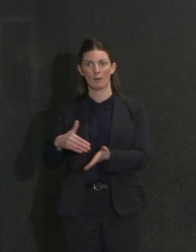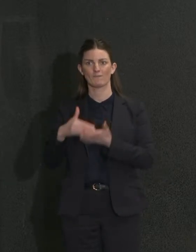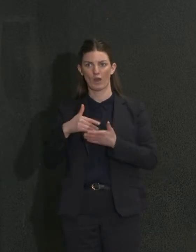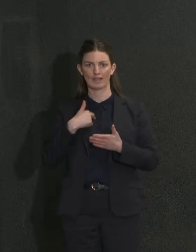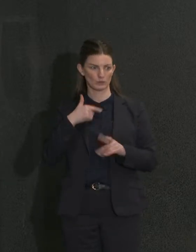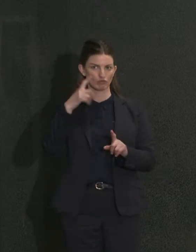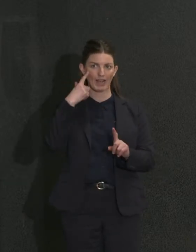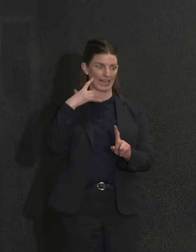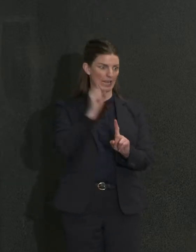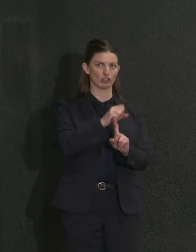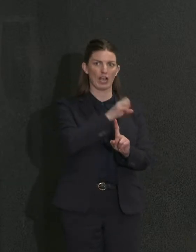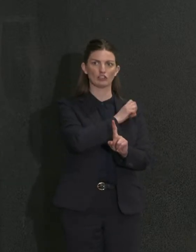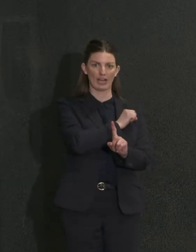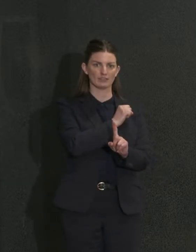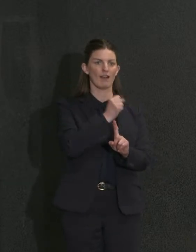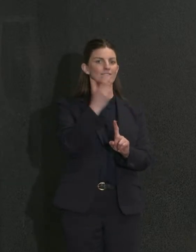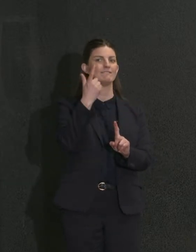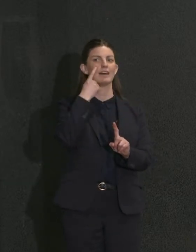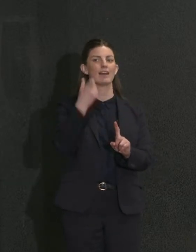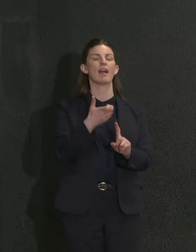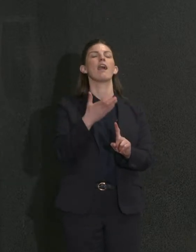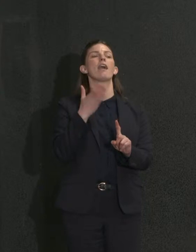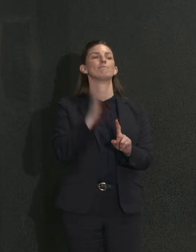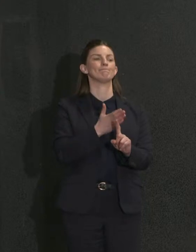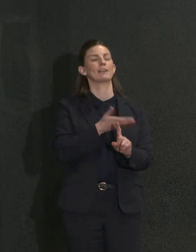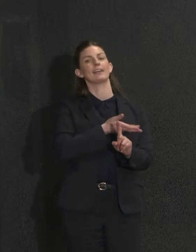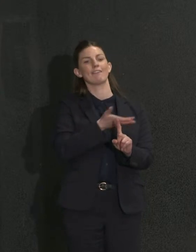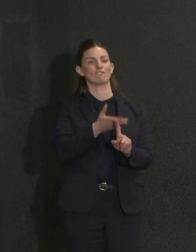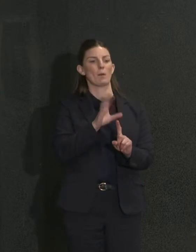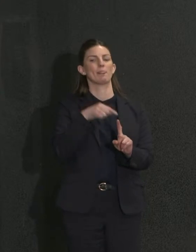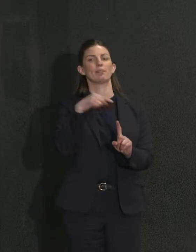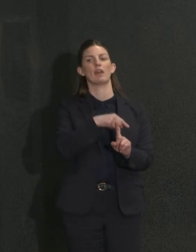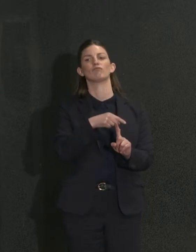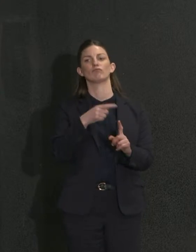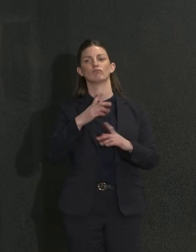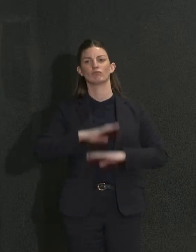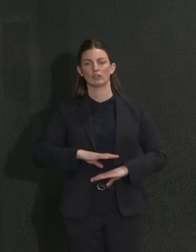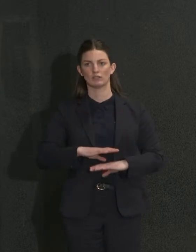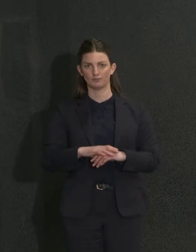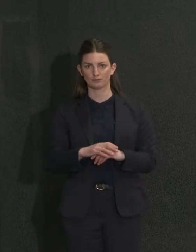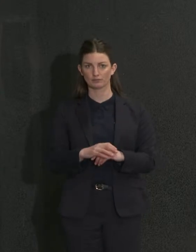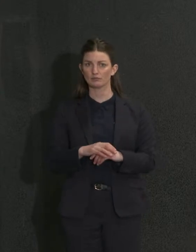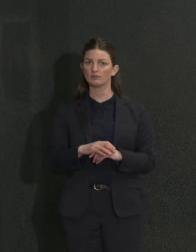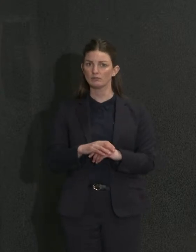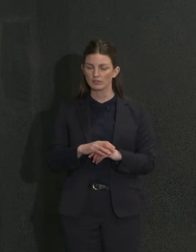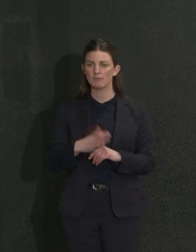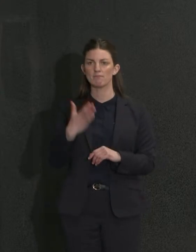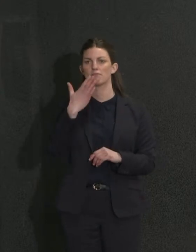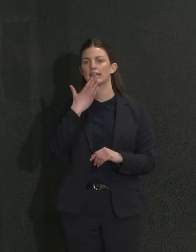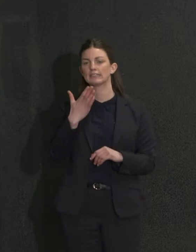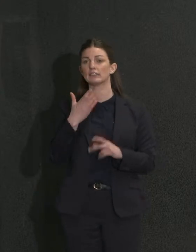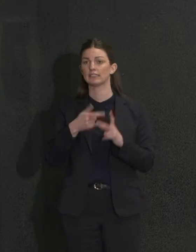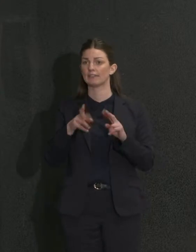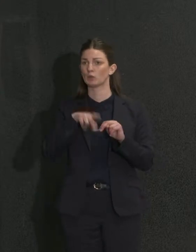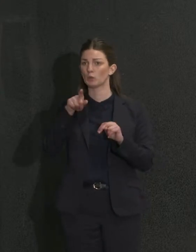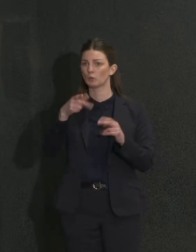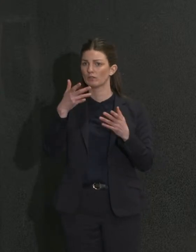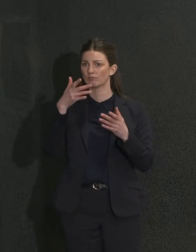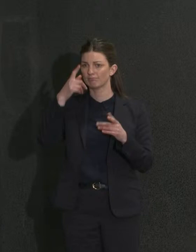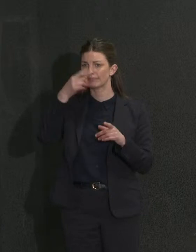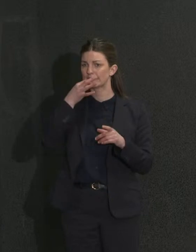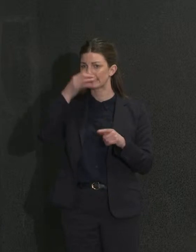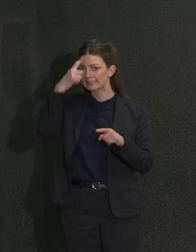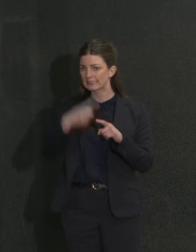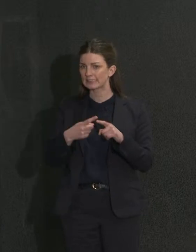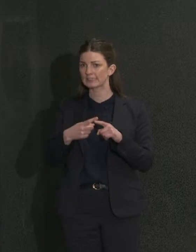who are being actively contacted and encouraged and directed to isolate and to get tested. But please do not, if you've got symptoms, if you're at